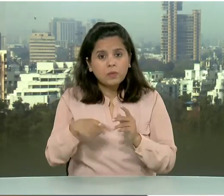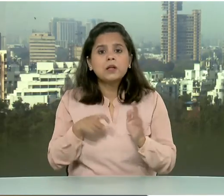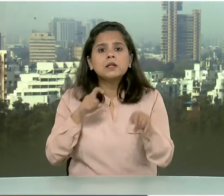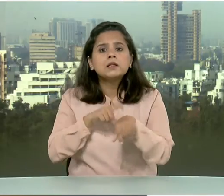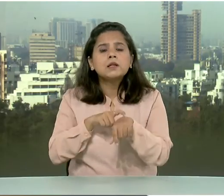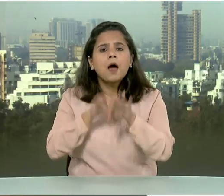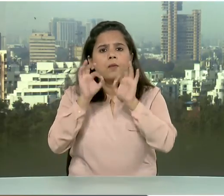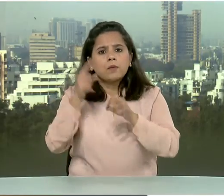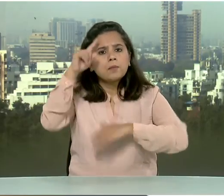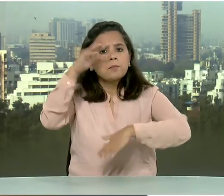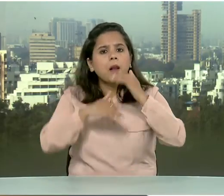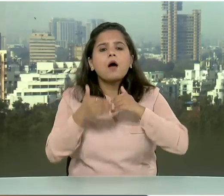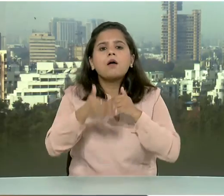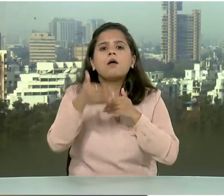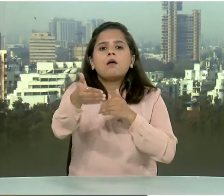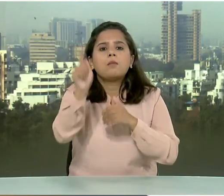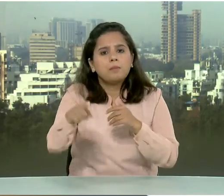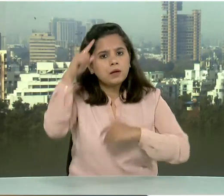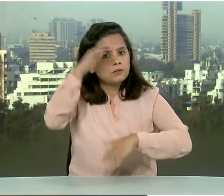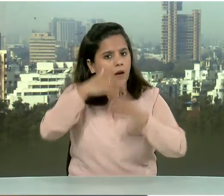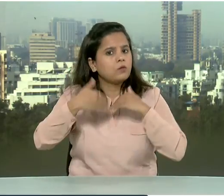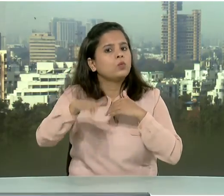action plan needs to be drawn up